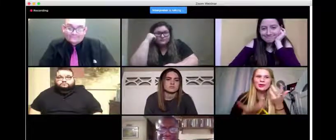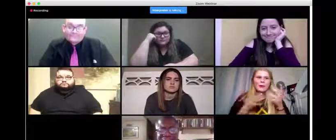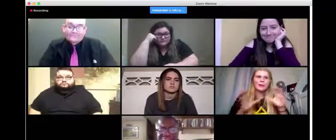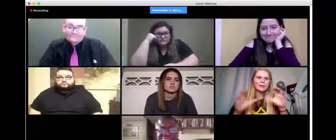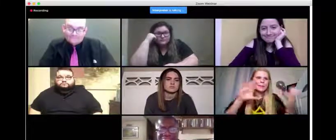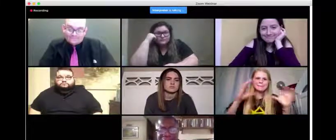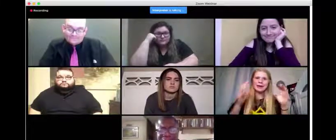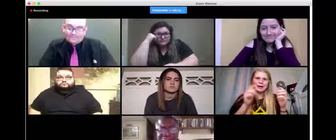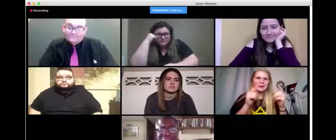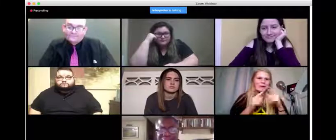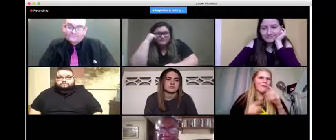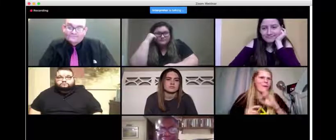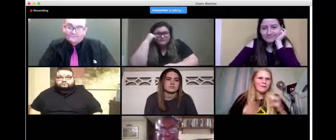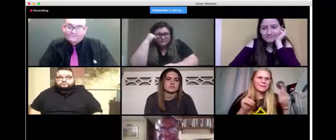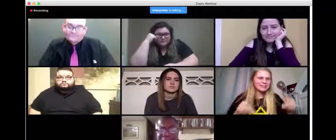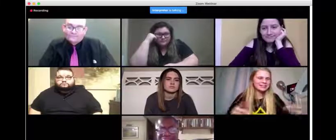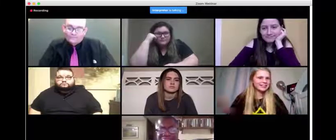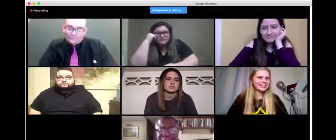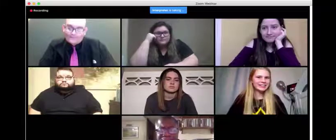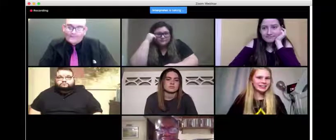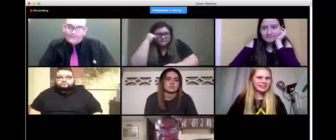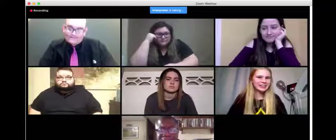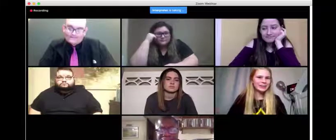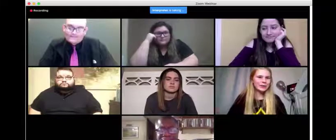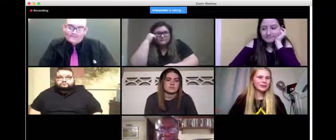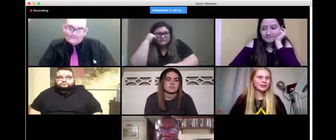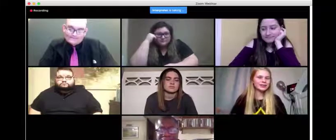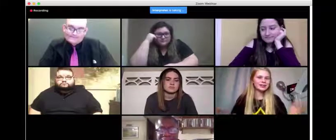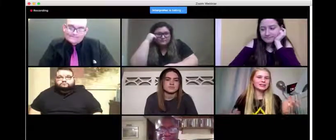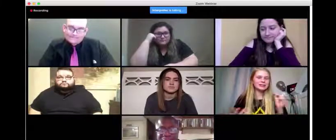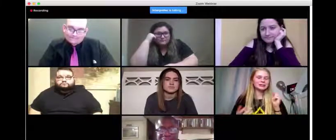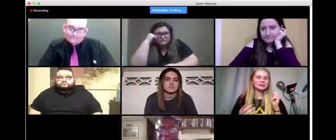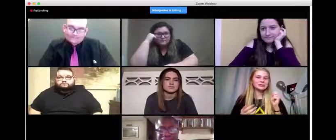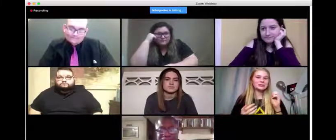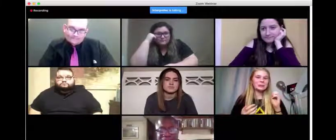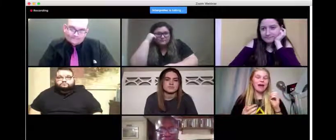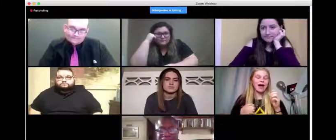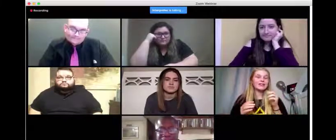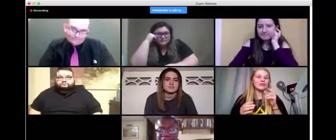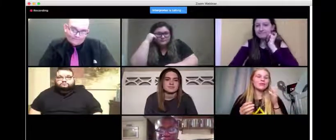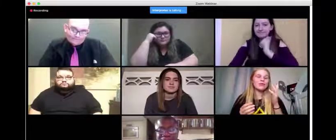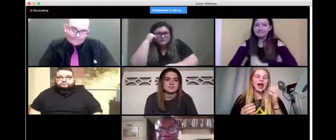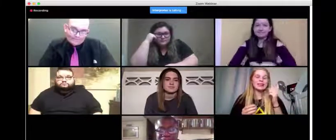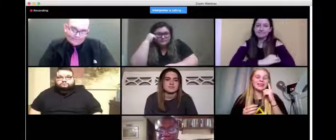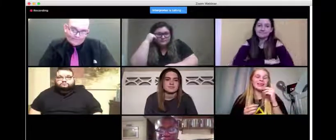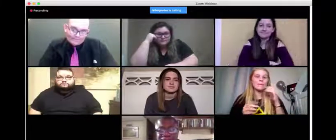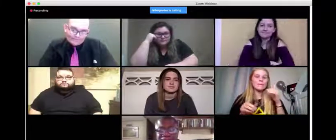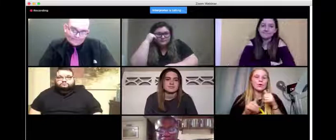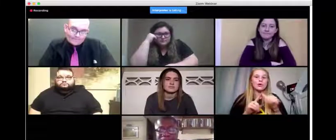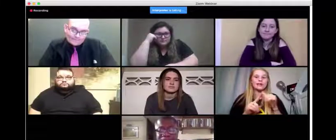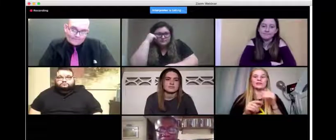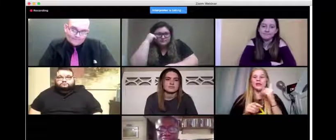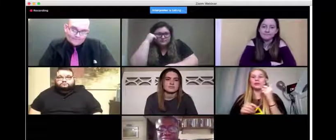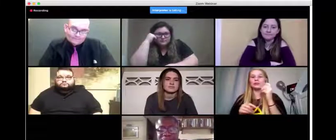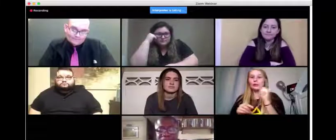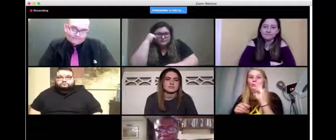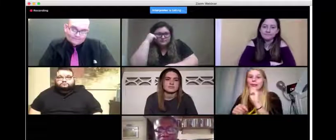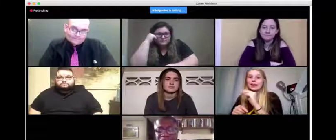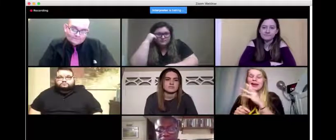So I think bullying on social media and in real life, we've experienced it growing up both ways,